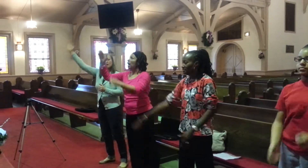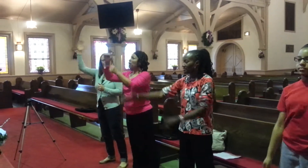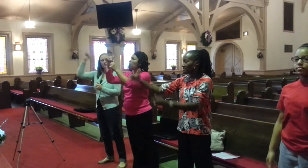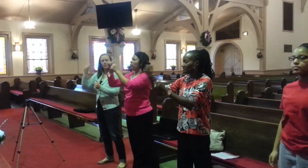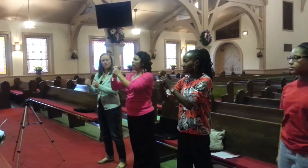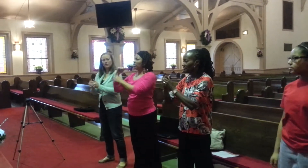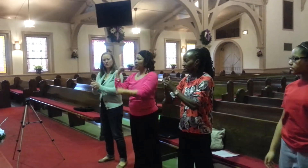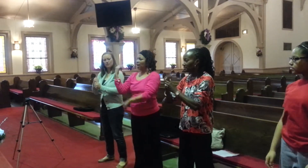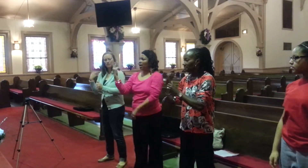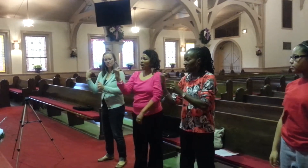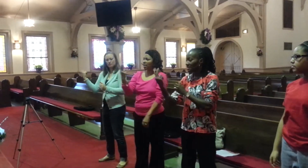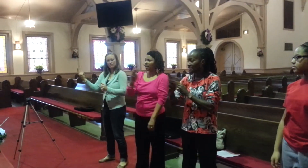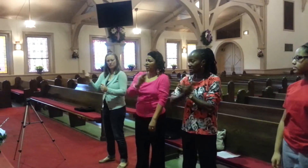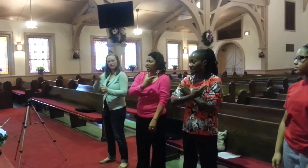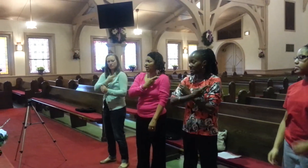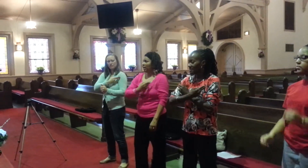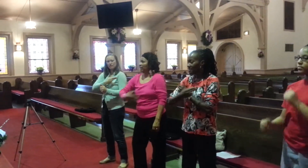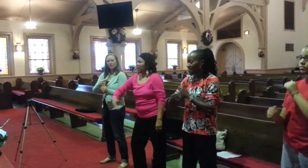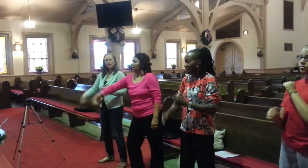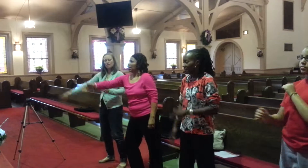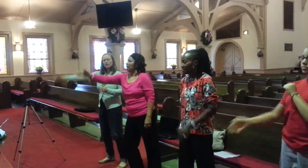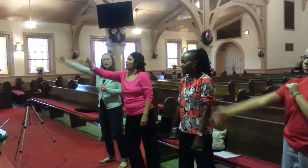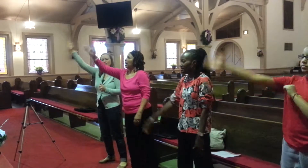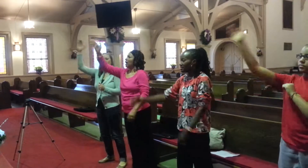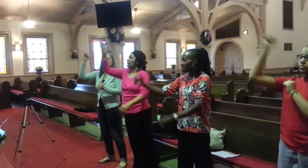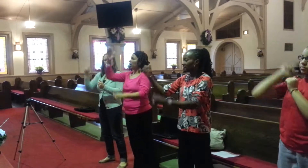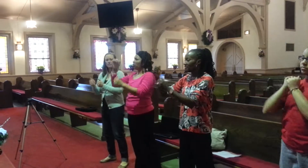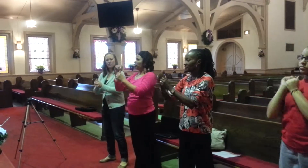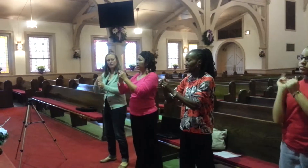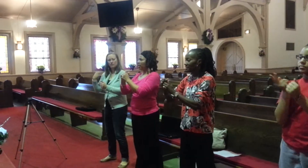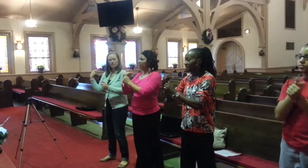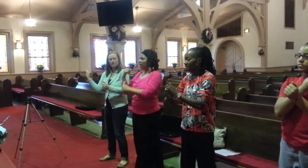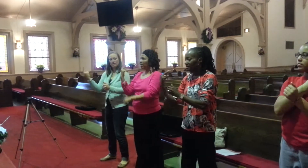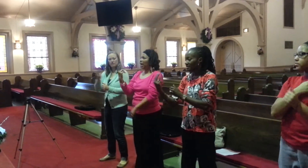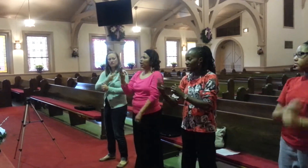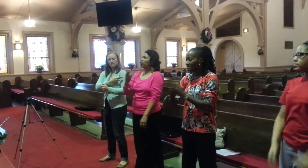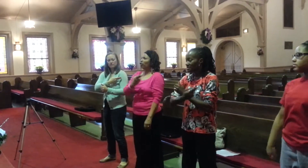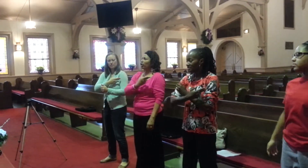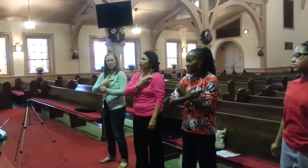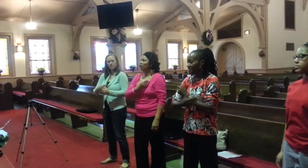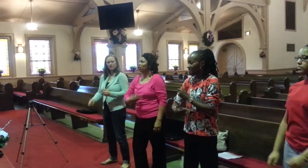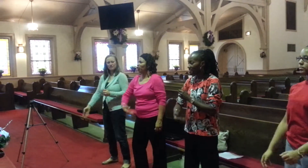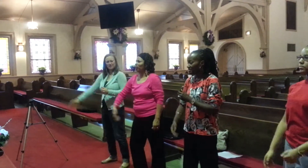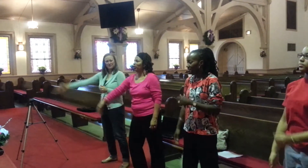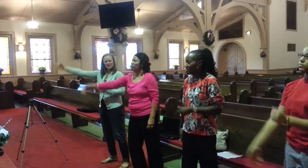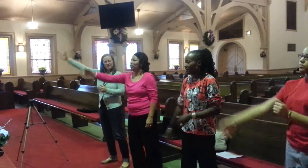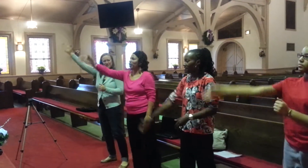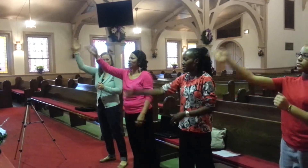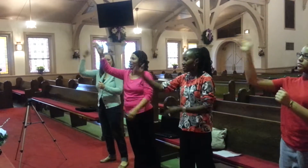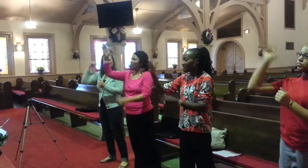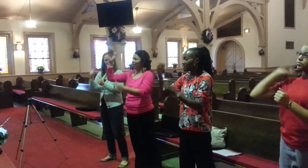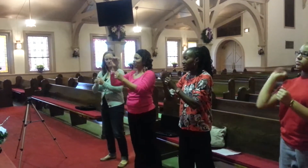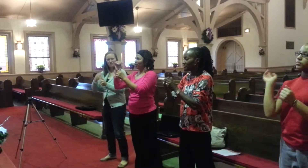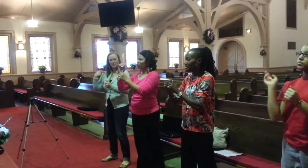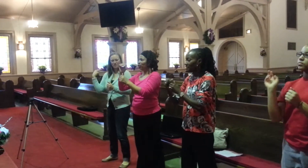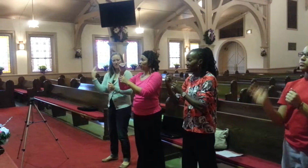God with us. God with us. And you're starting to cut it short when you put it all together again. Do you see your